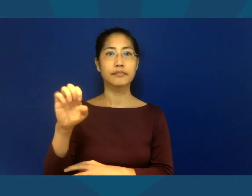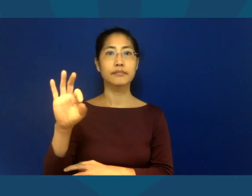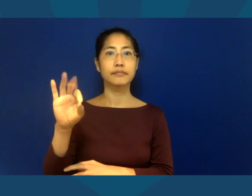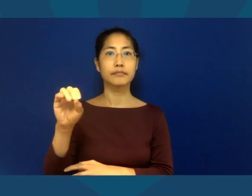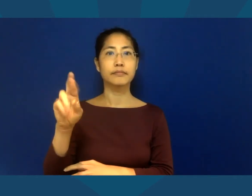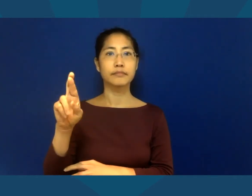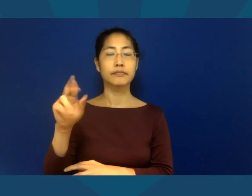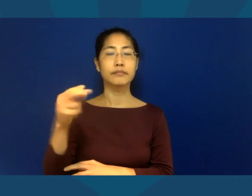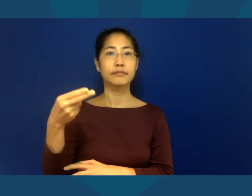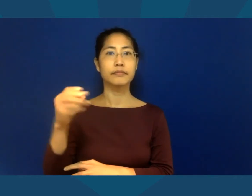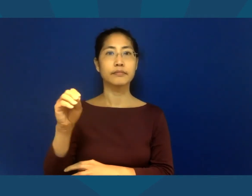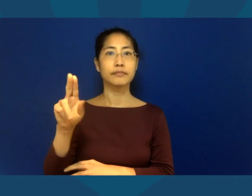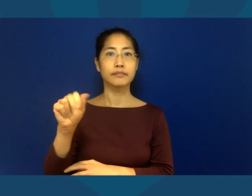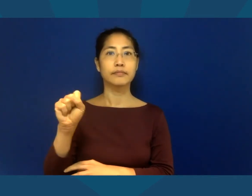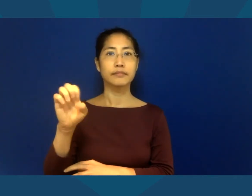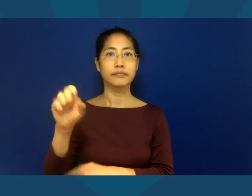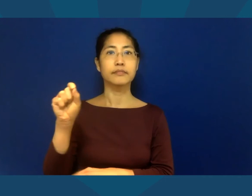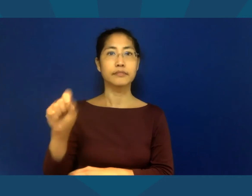drfreeze4house.com.